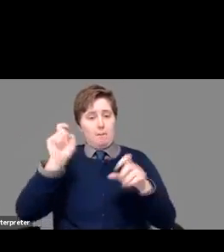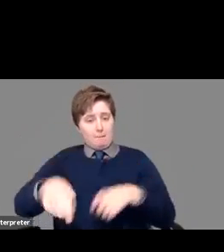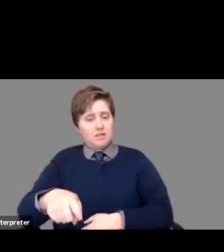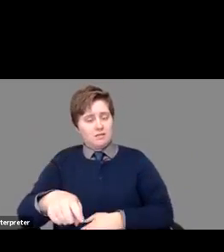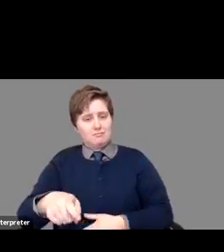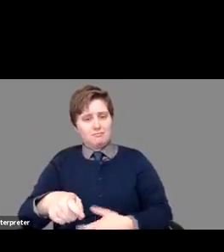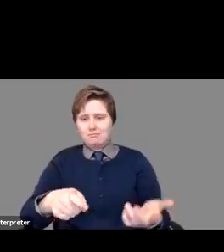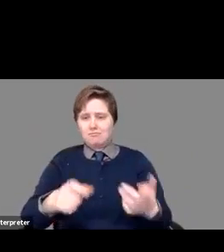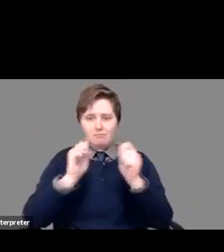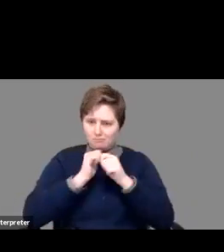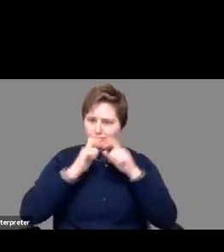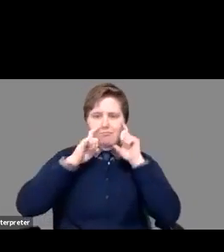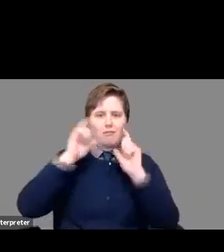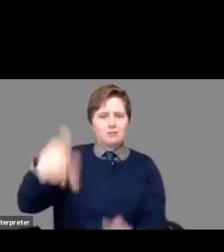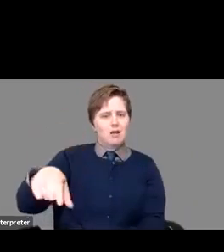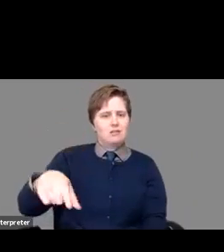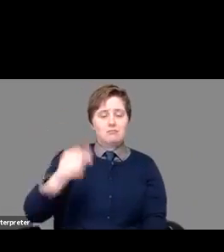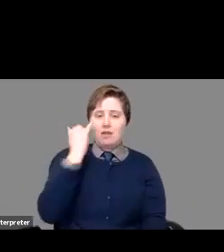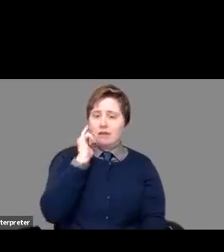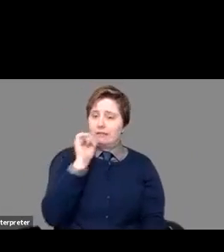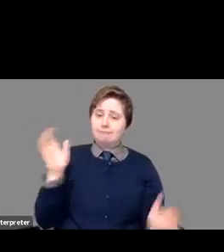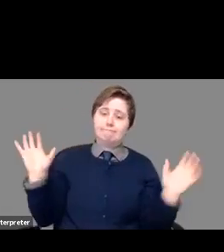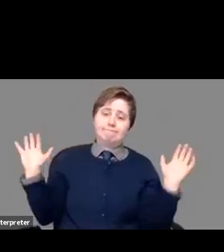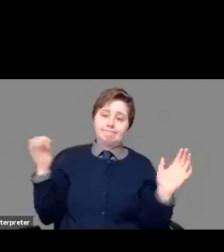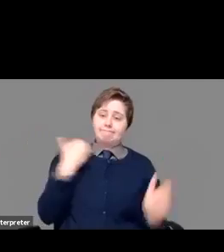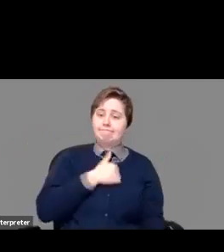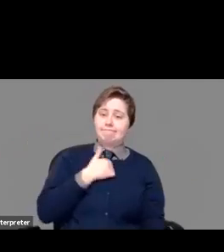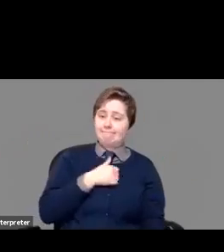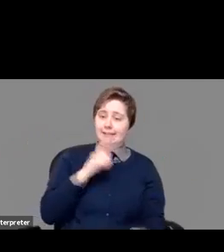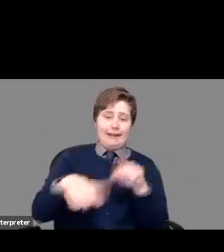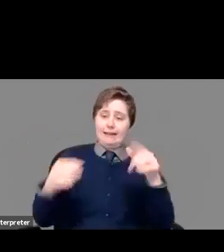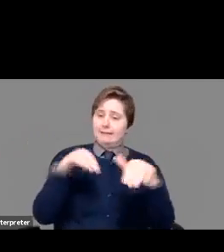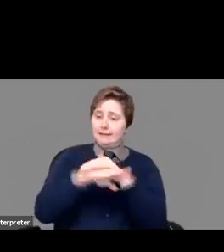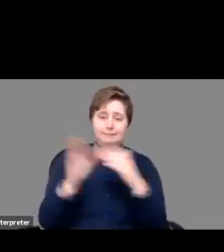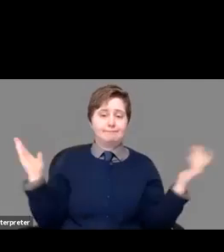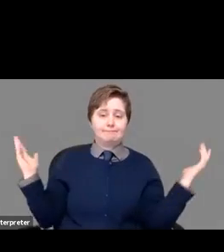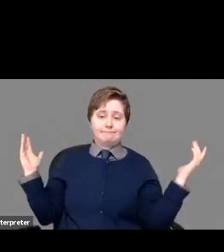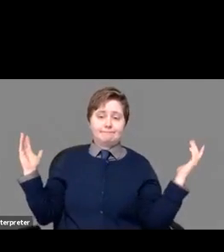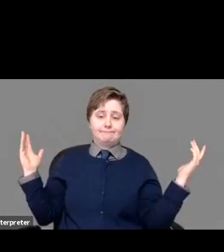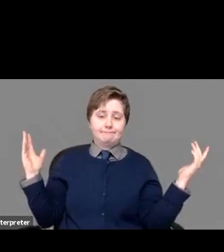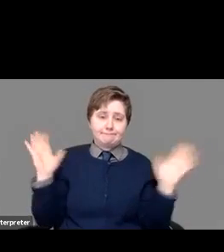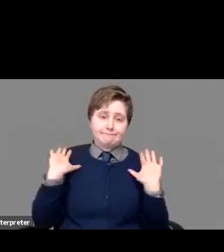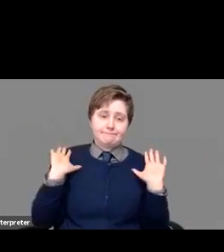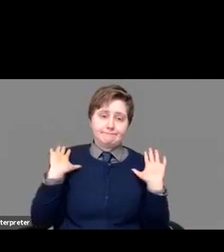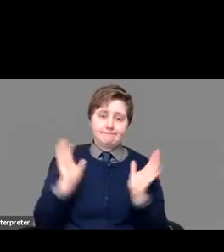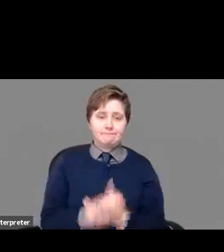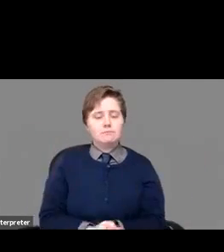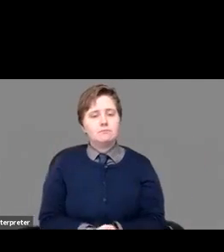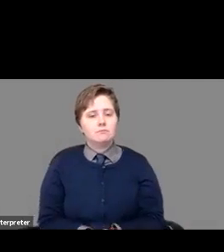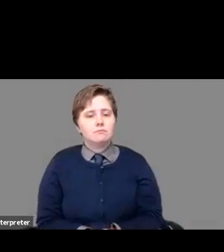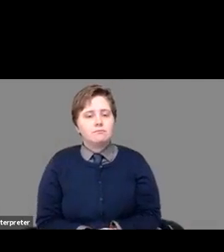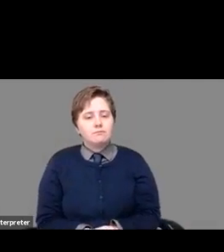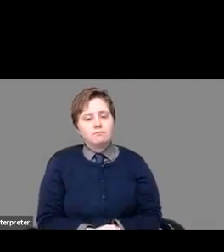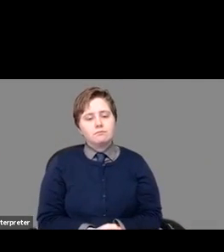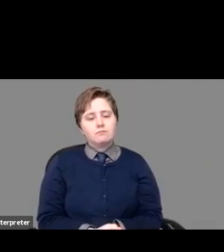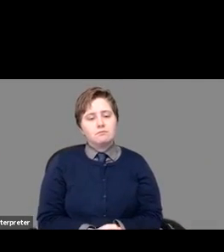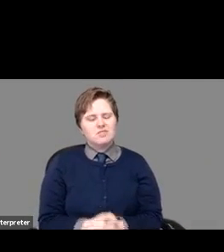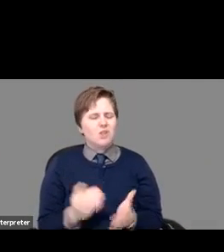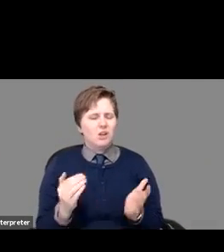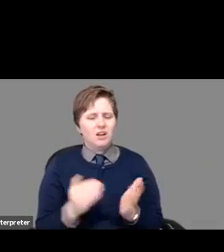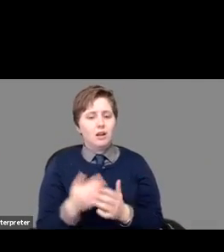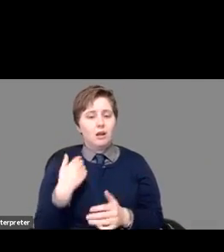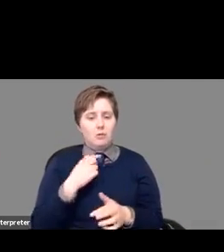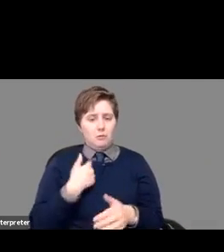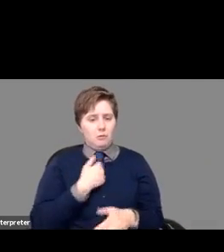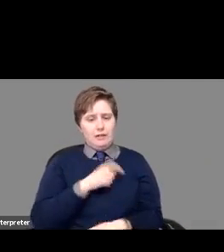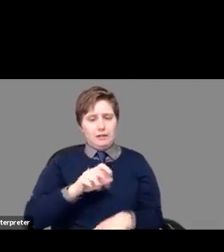got to have that mask on. If not, then, I'm sorry, you can't shop here. So again, we all need to be prepared to take it upon